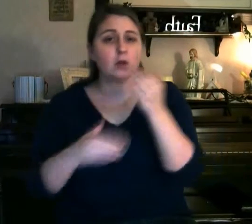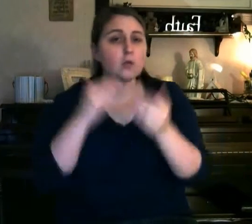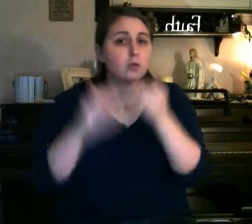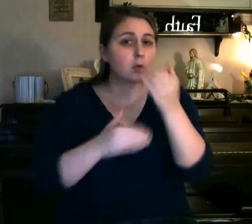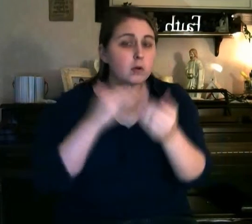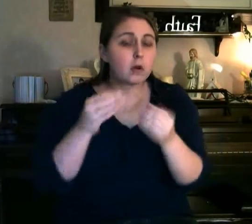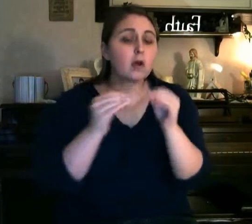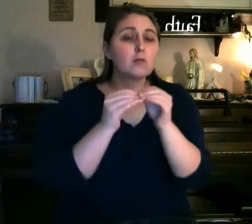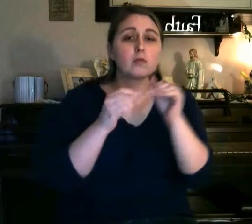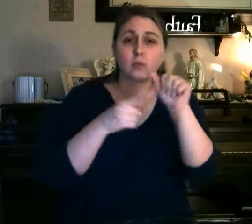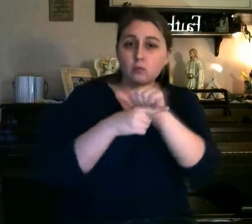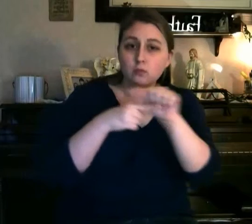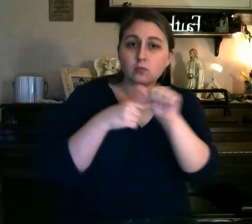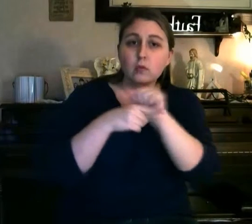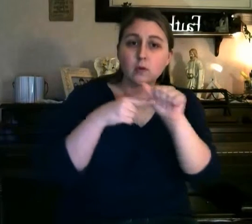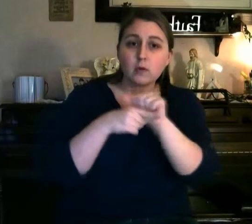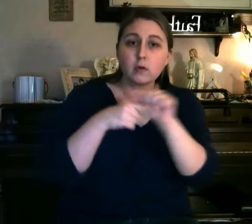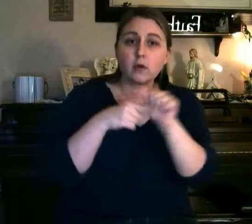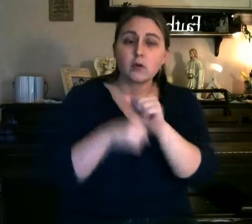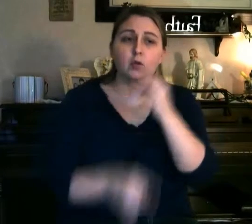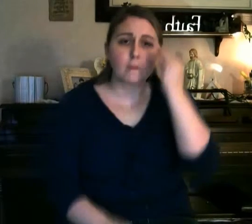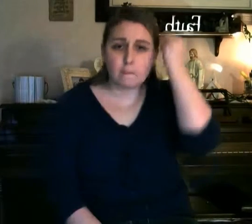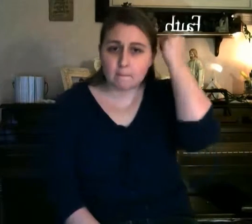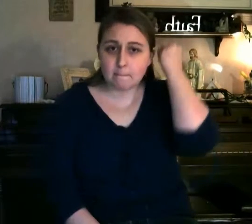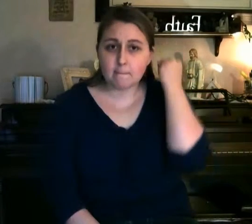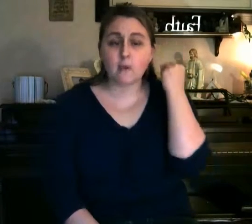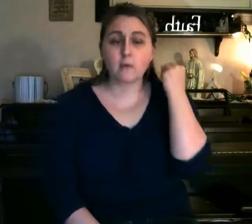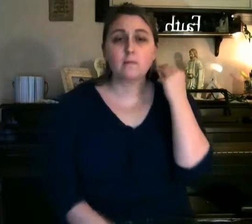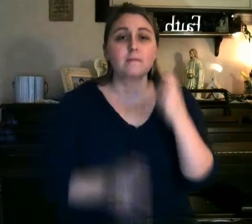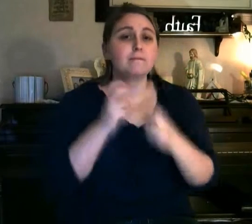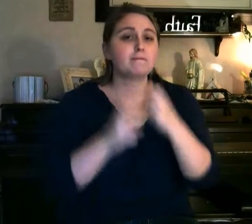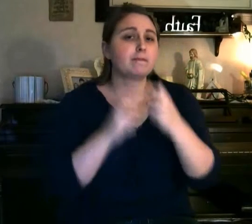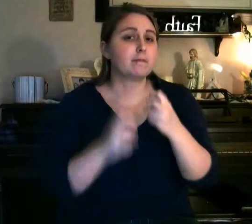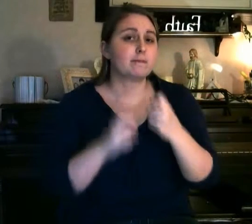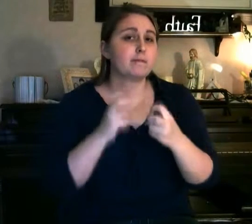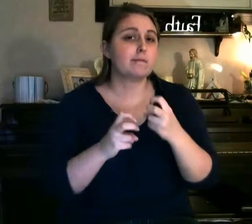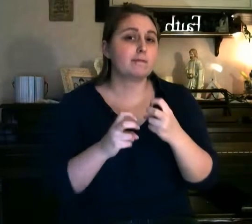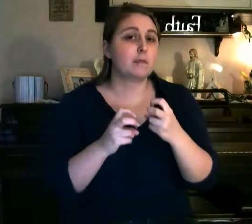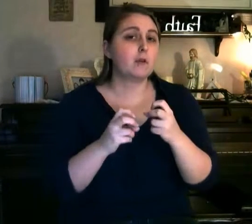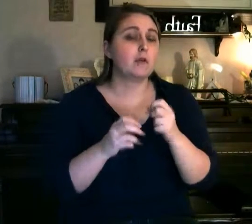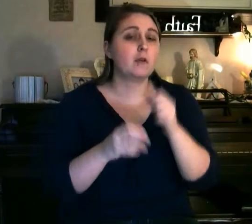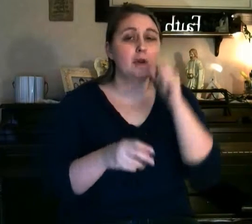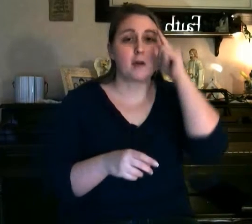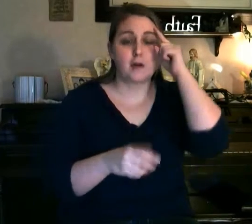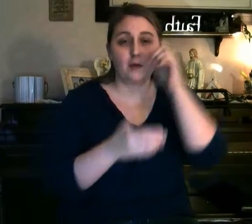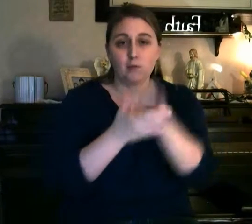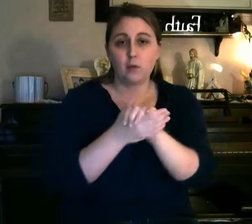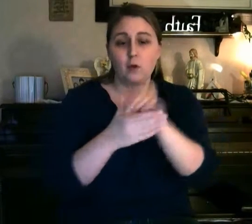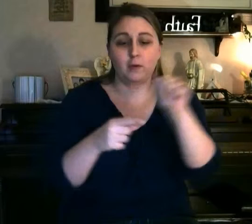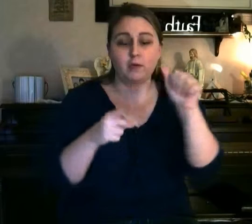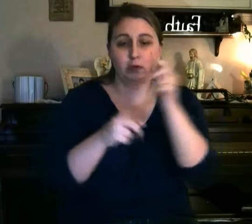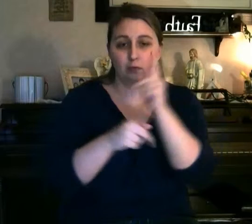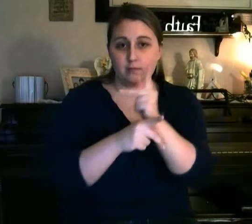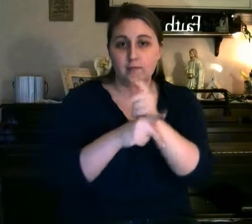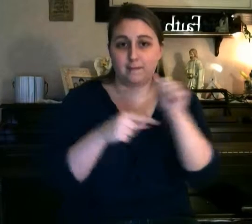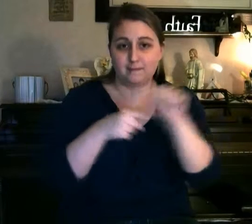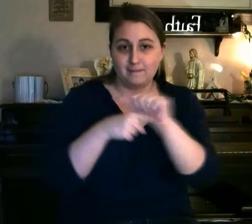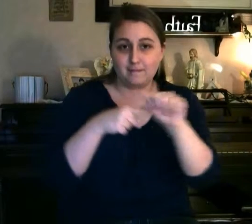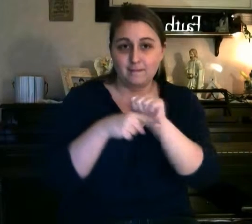practice you do, you'll hopefully memorize these, and you'll do these problems in like half a second. I promise you. You just got to keep practicing. Let's say